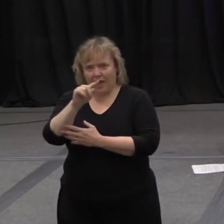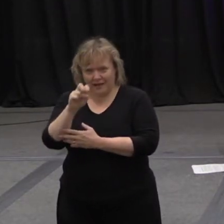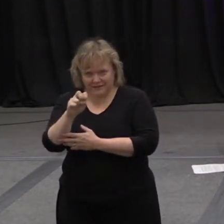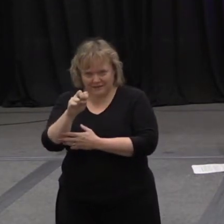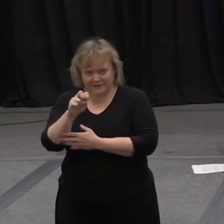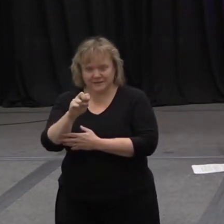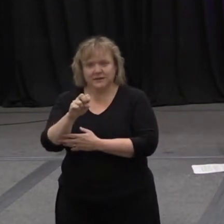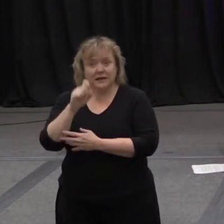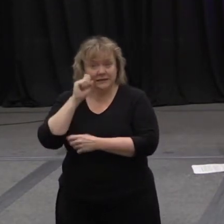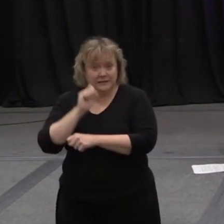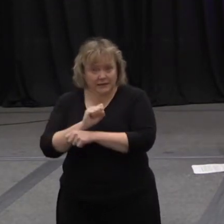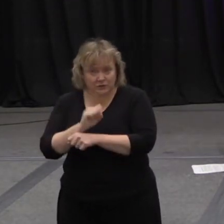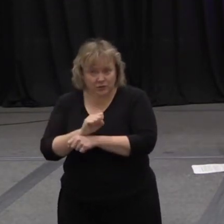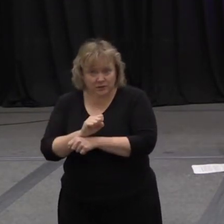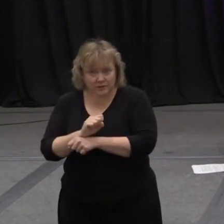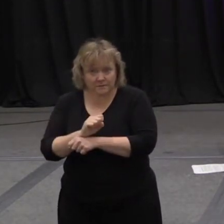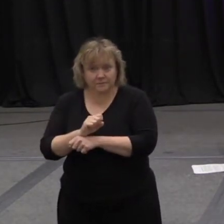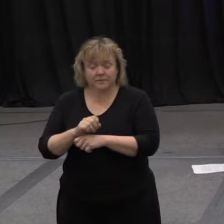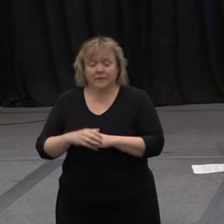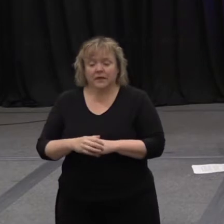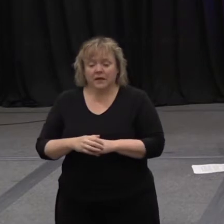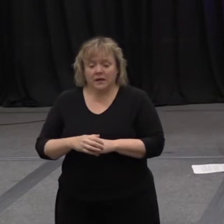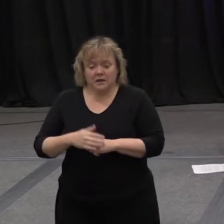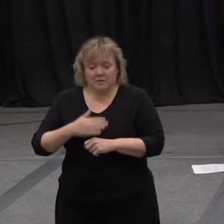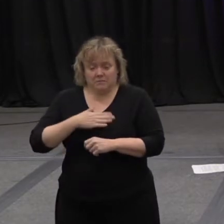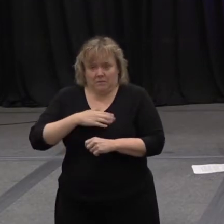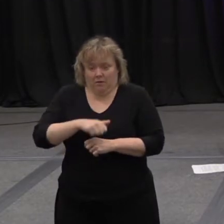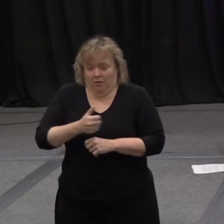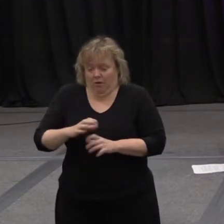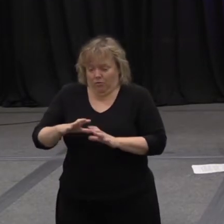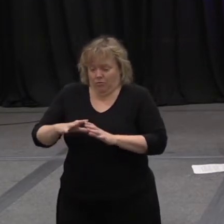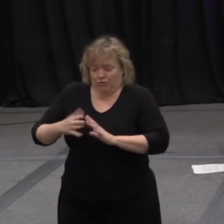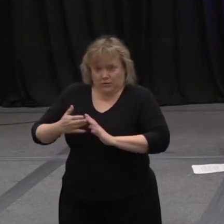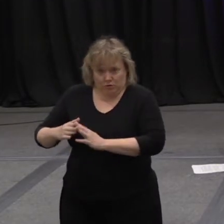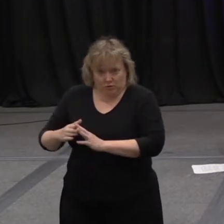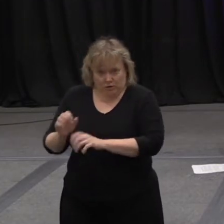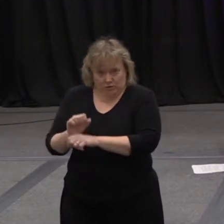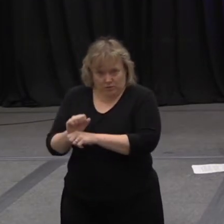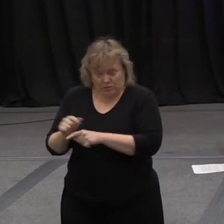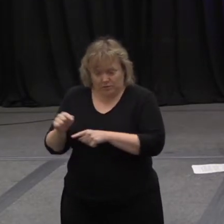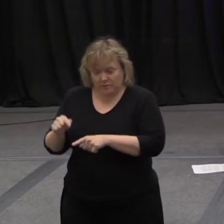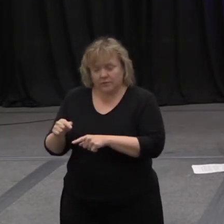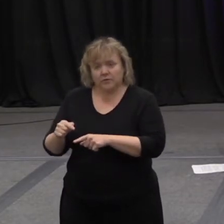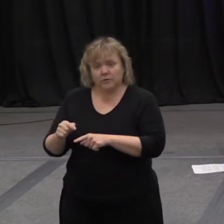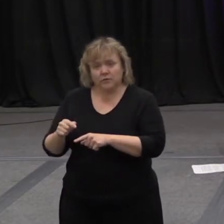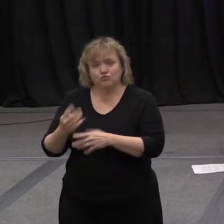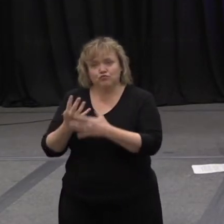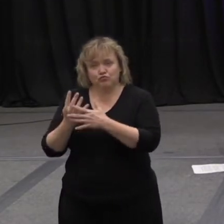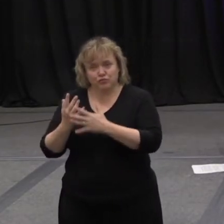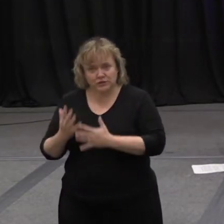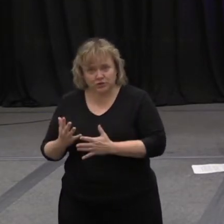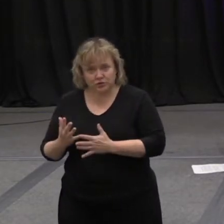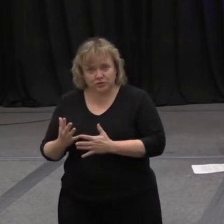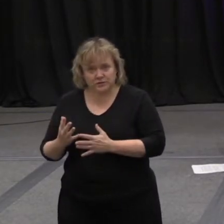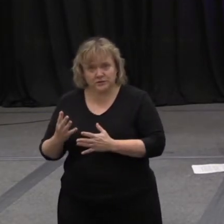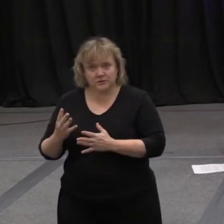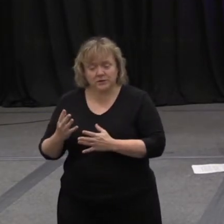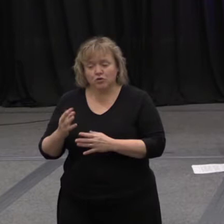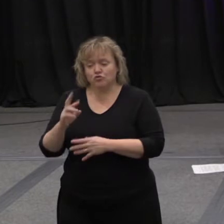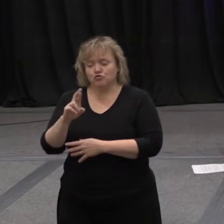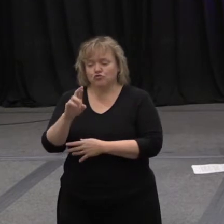also done work with prisoners on issues of restorative justice, and as